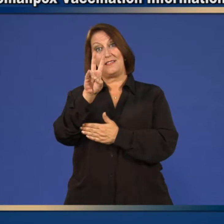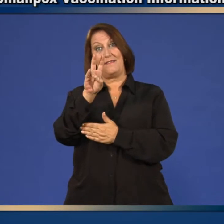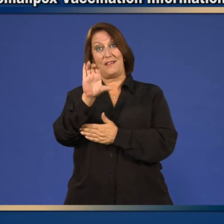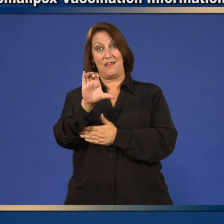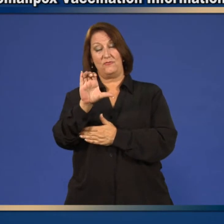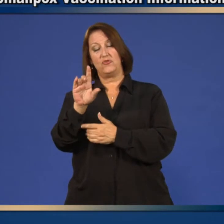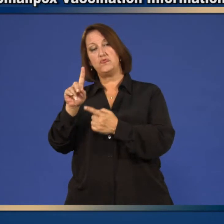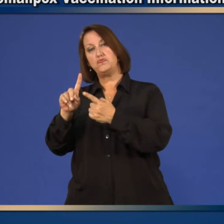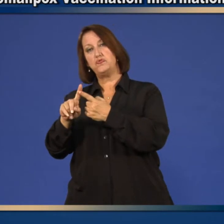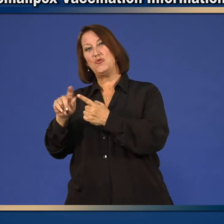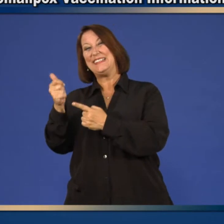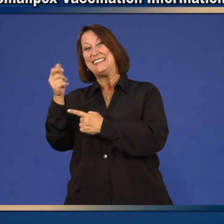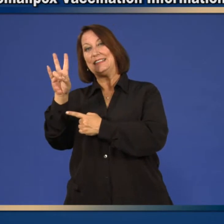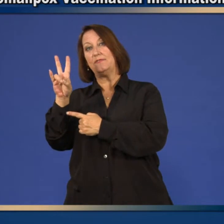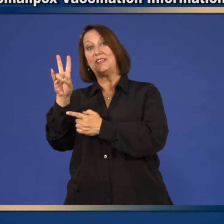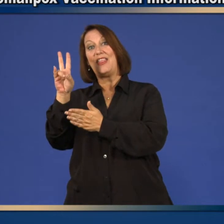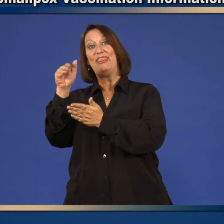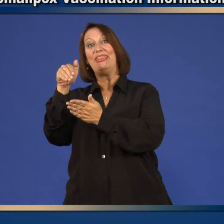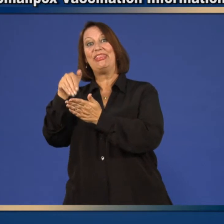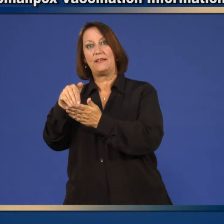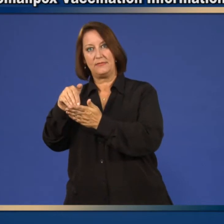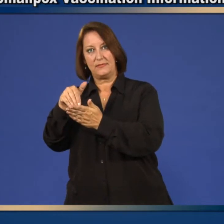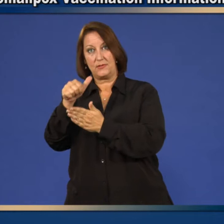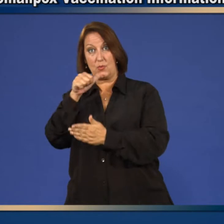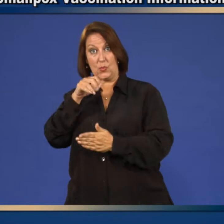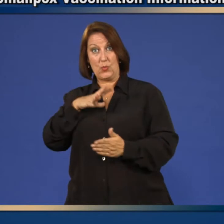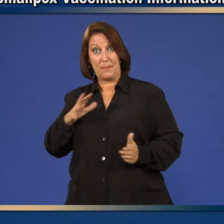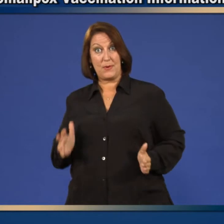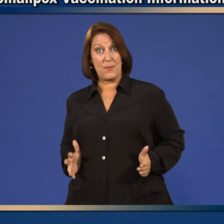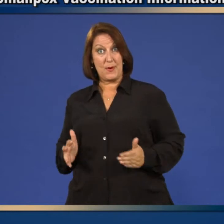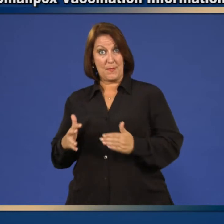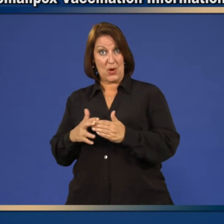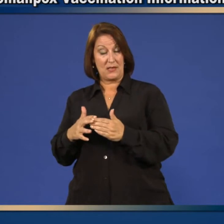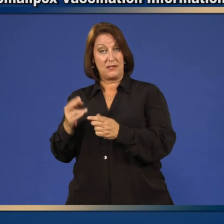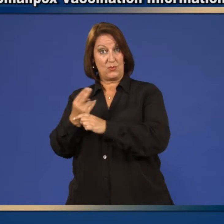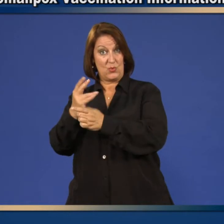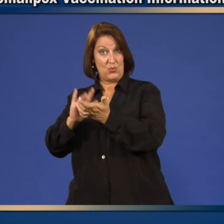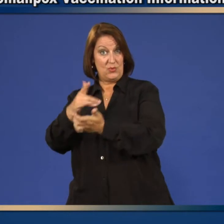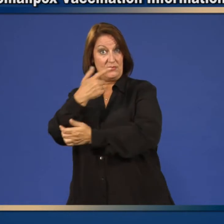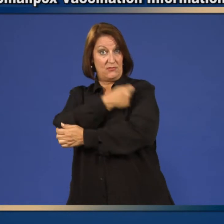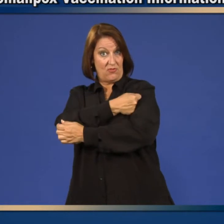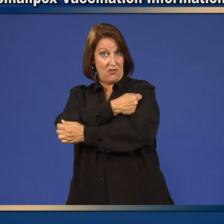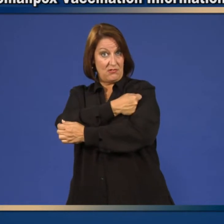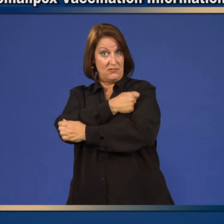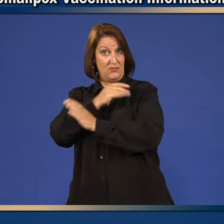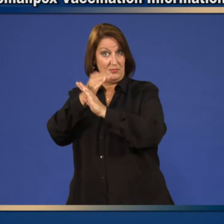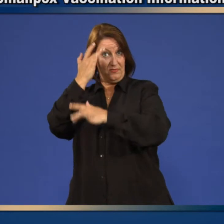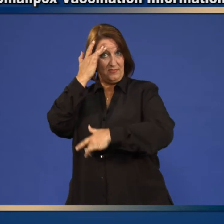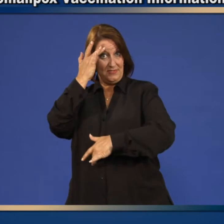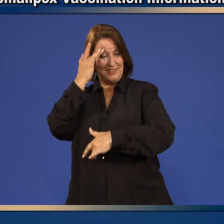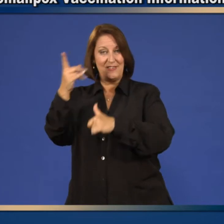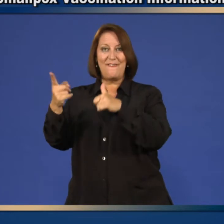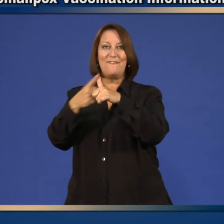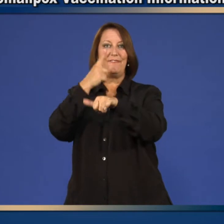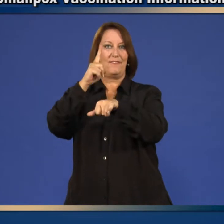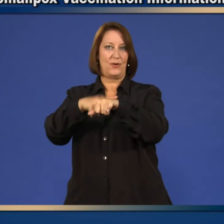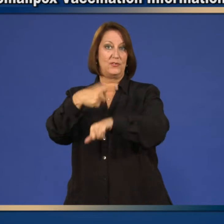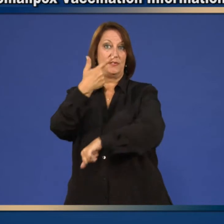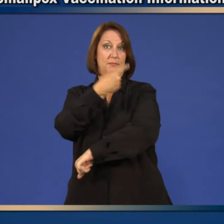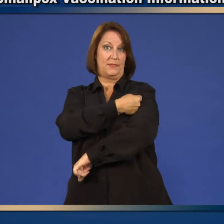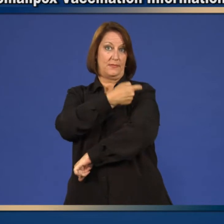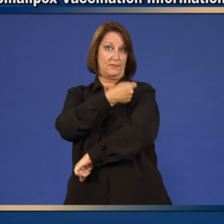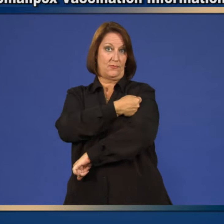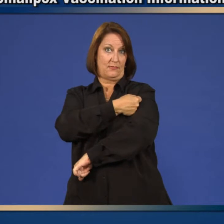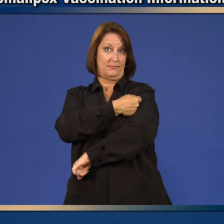5,700 to 17,000 of these pregnant women were receiving the vaccine for the first time.